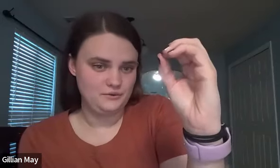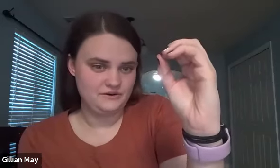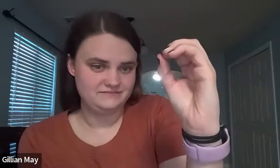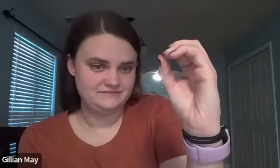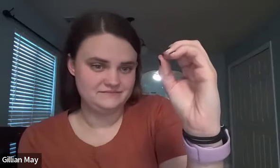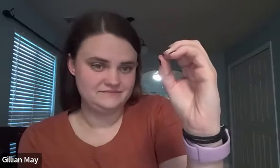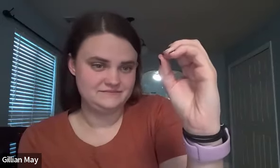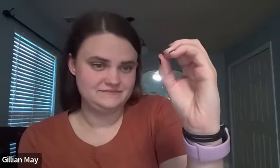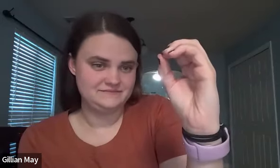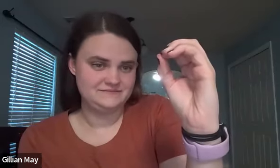O,